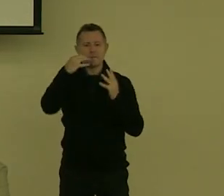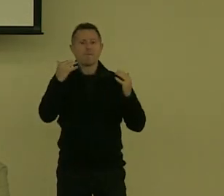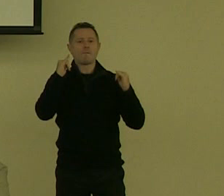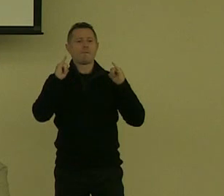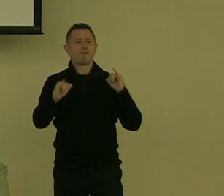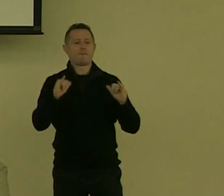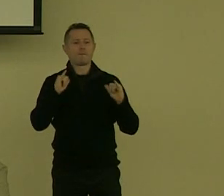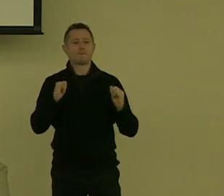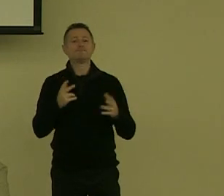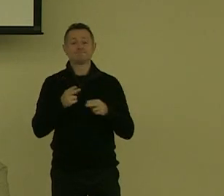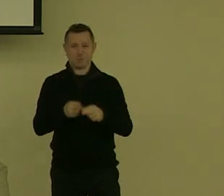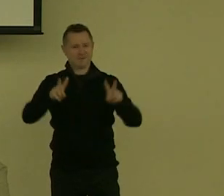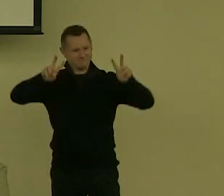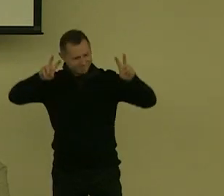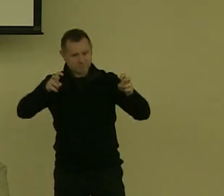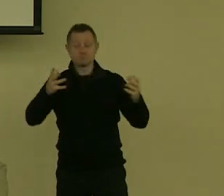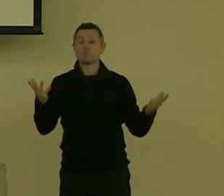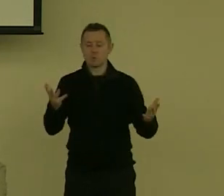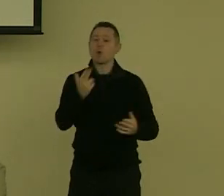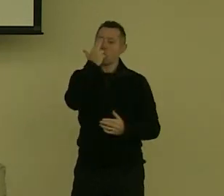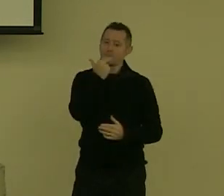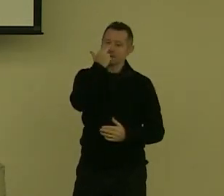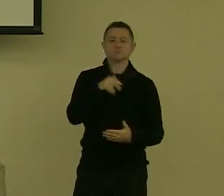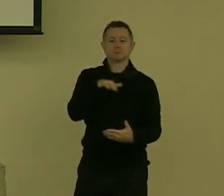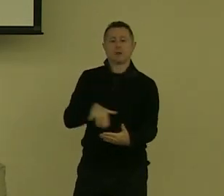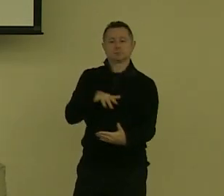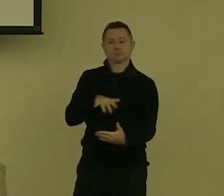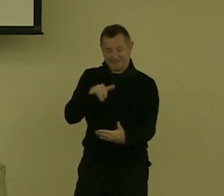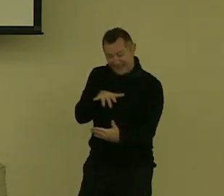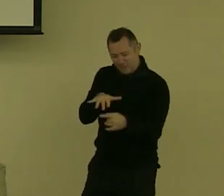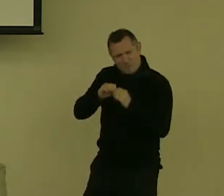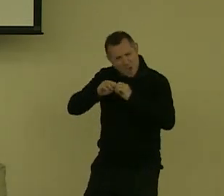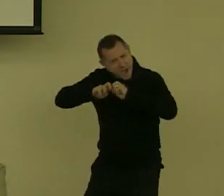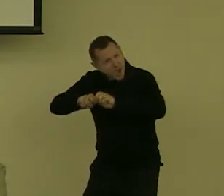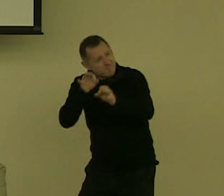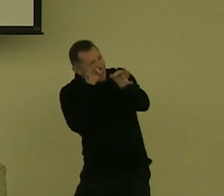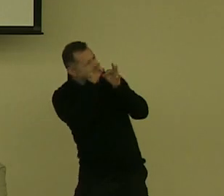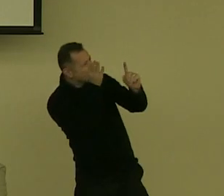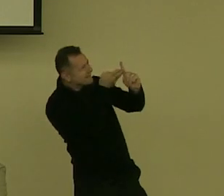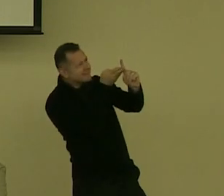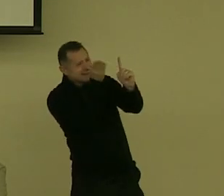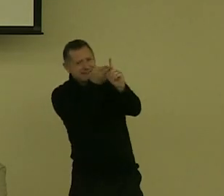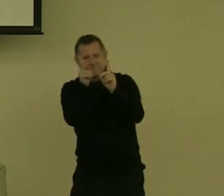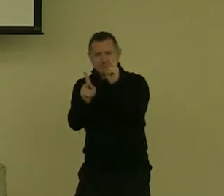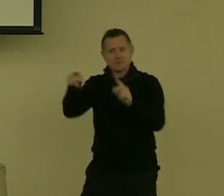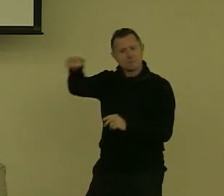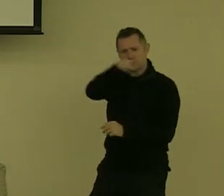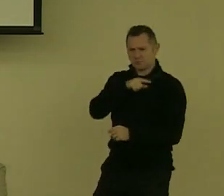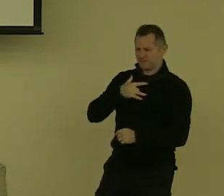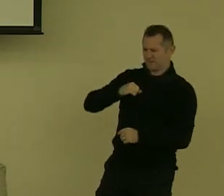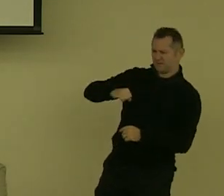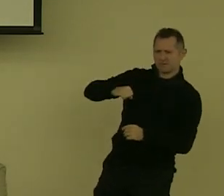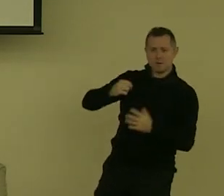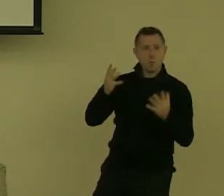be considered comic studies. Let me change the trajectory of the question for before we get to you, Forrest.